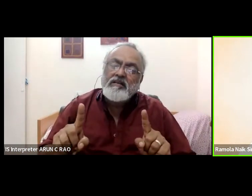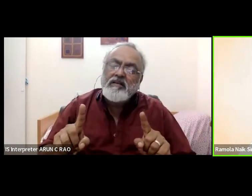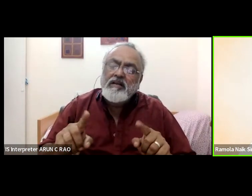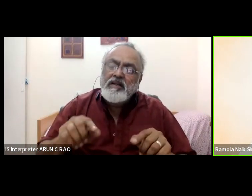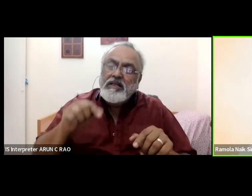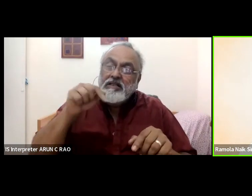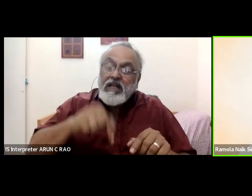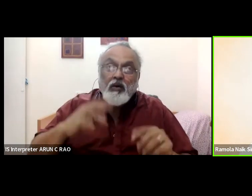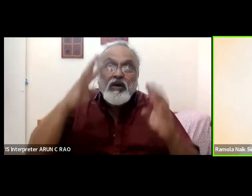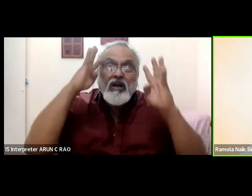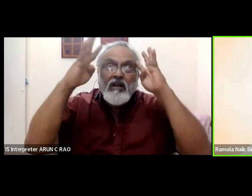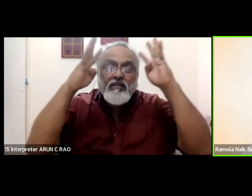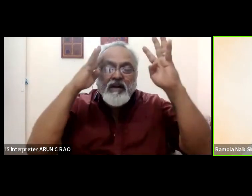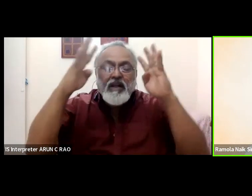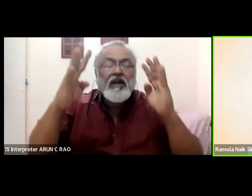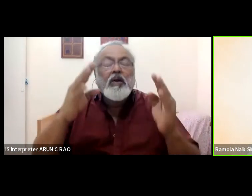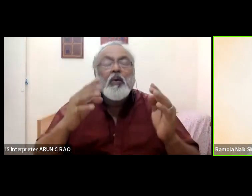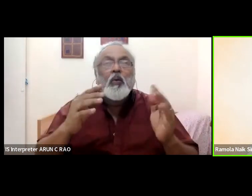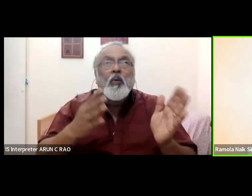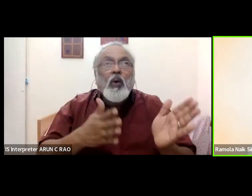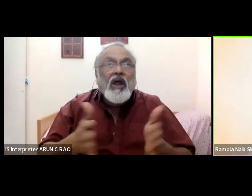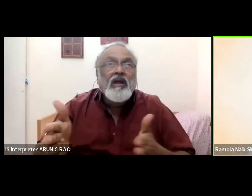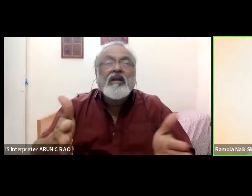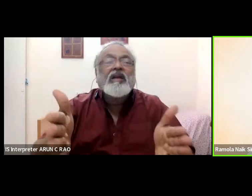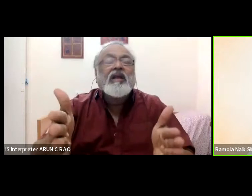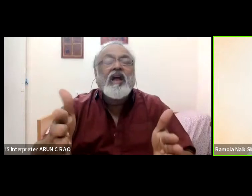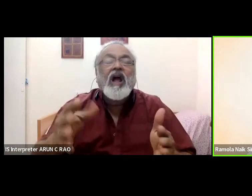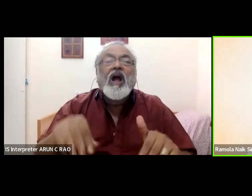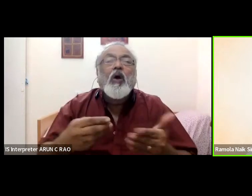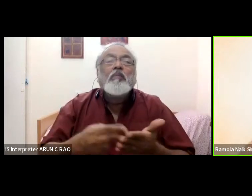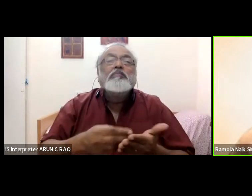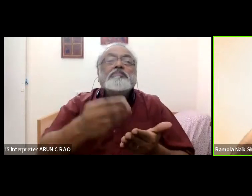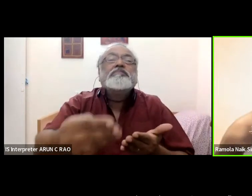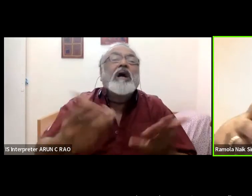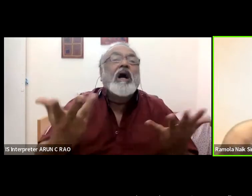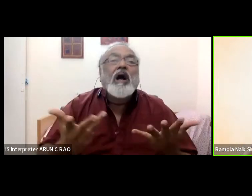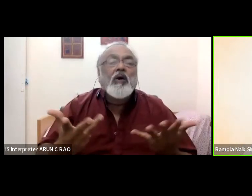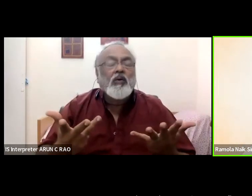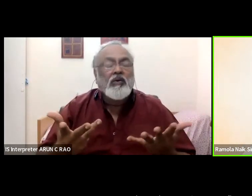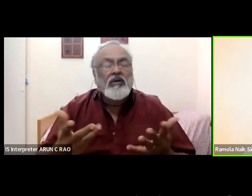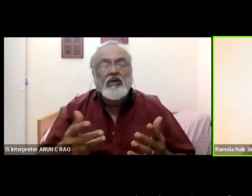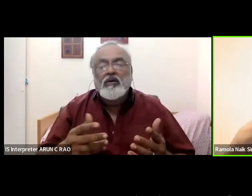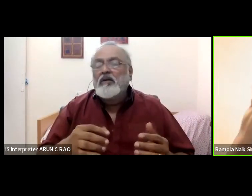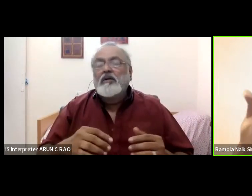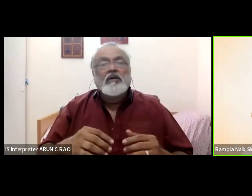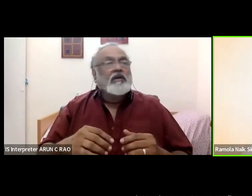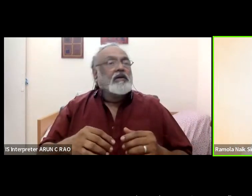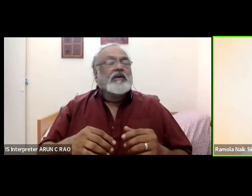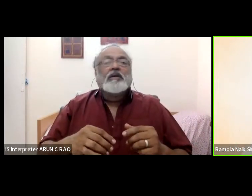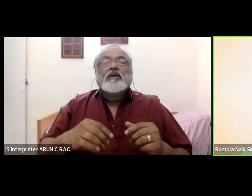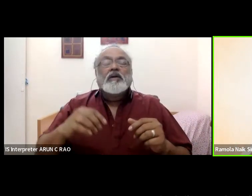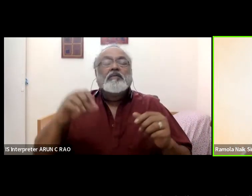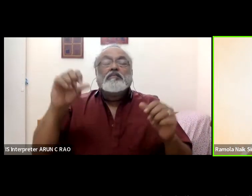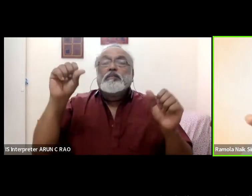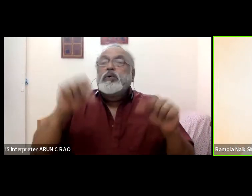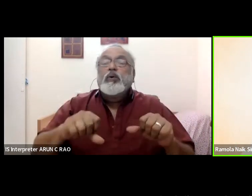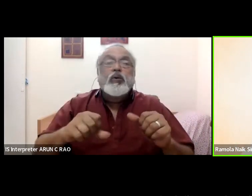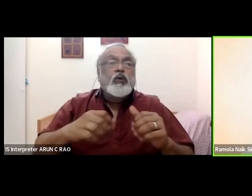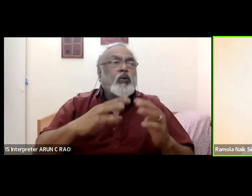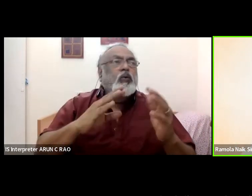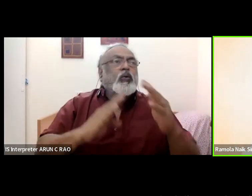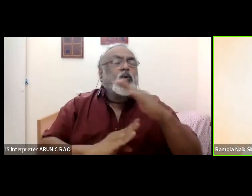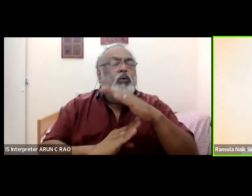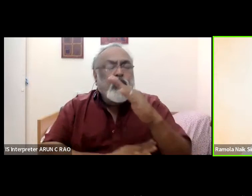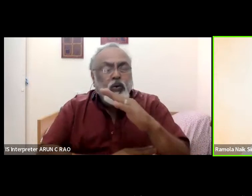that we can finance this, because admittedly, if we cannot leave a lot of the infrastructure here, whether you talk about housing